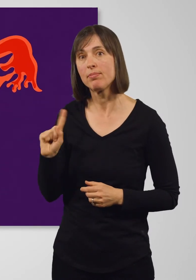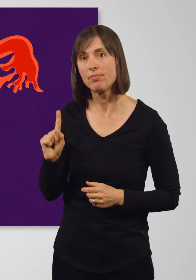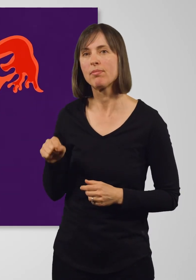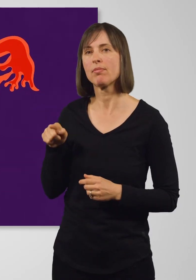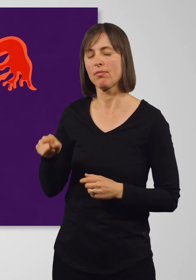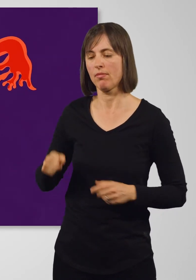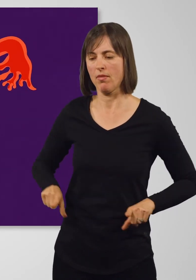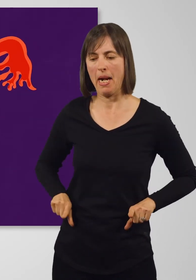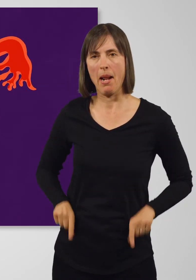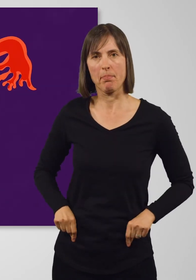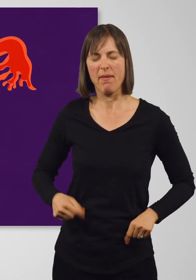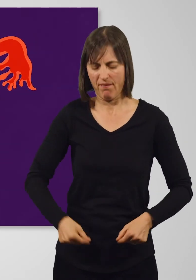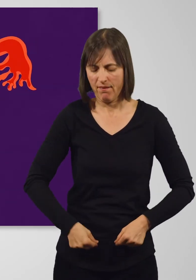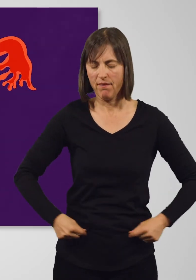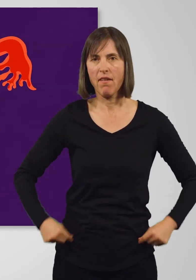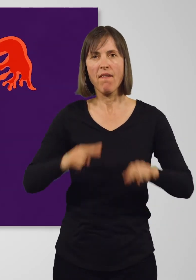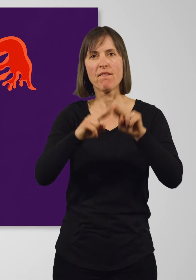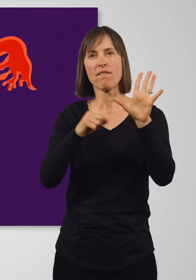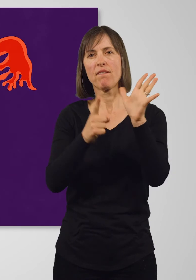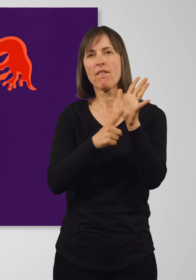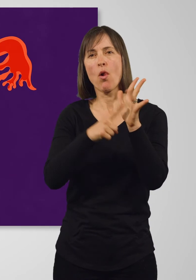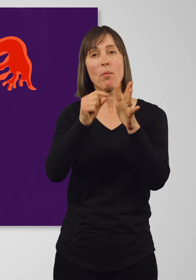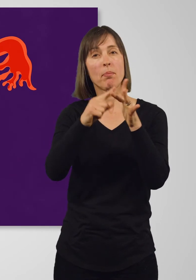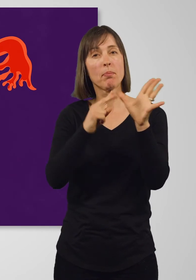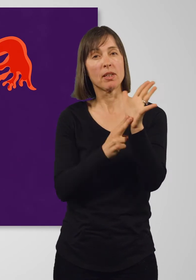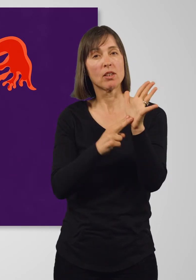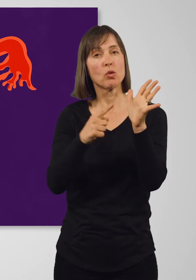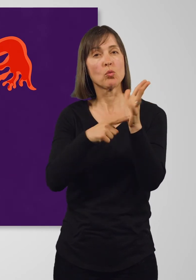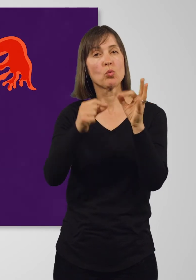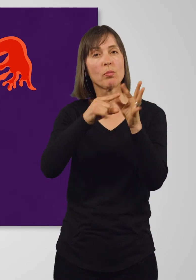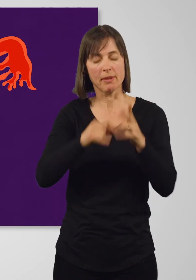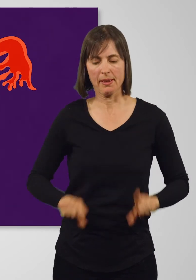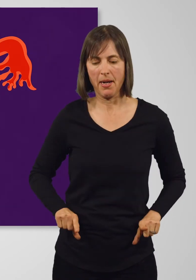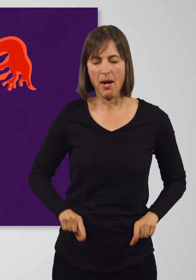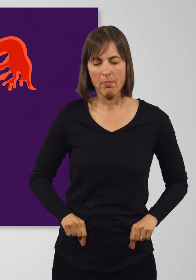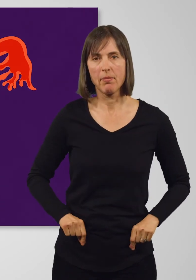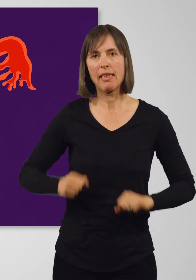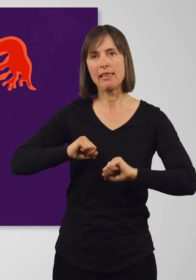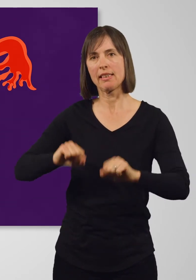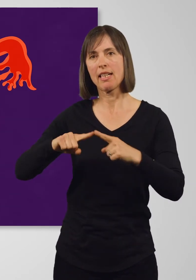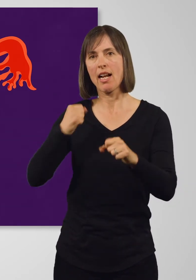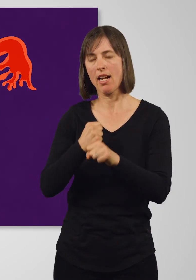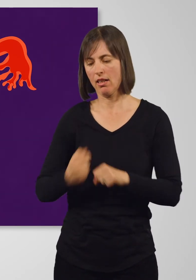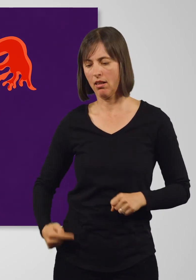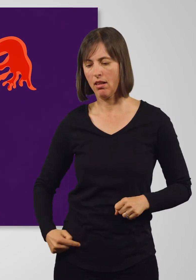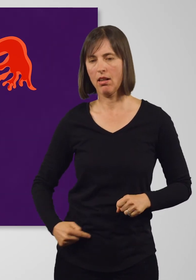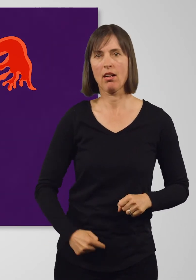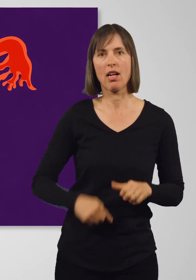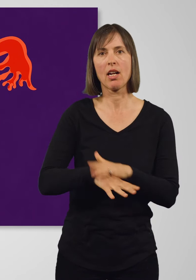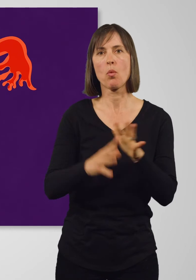For a woman, it involves clipping in the small tubes in her body to stop eggs moving into her womb.